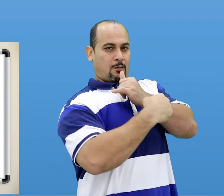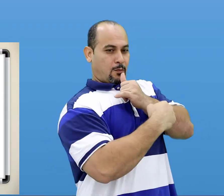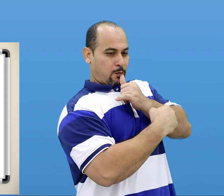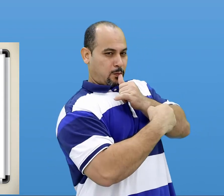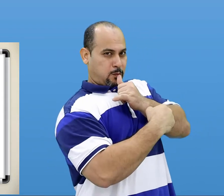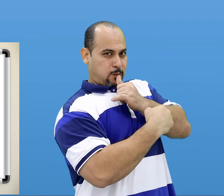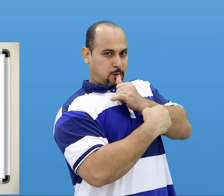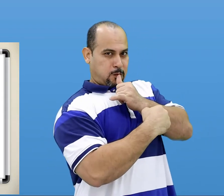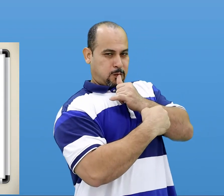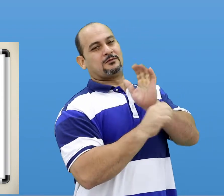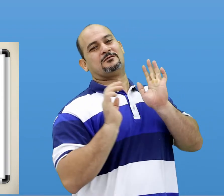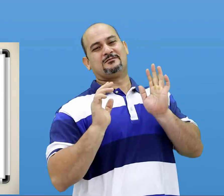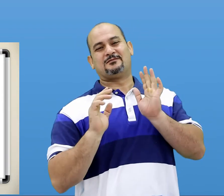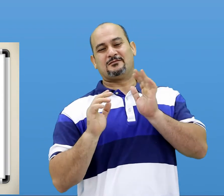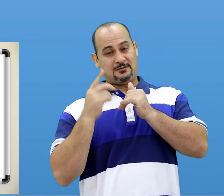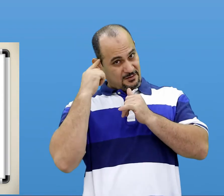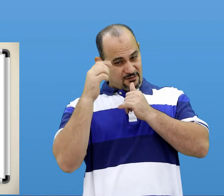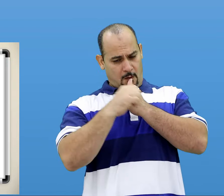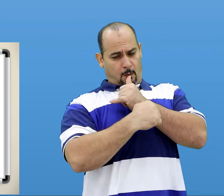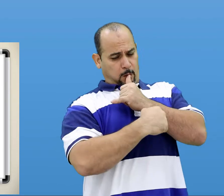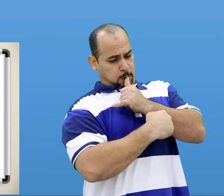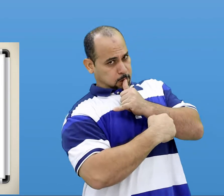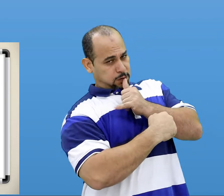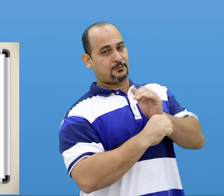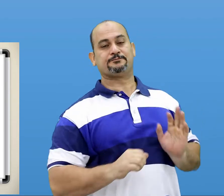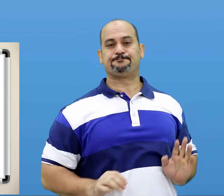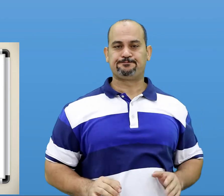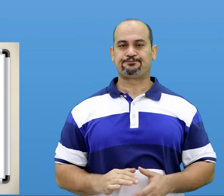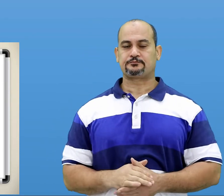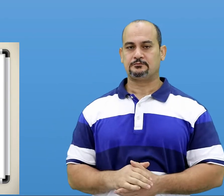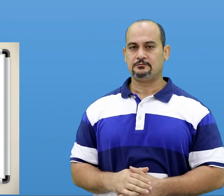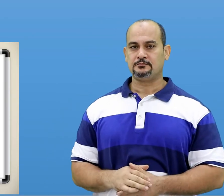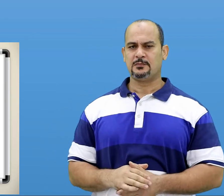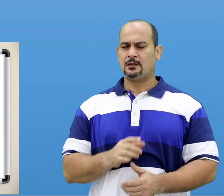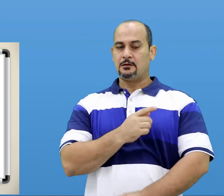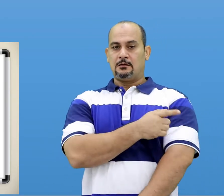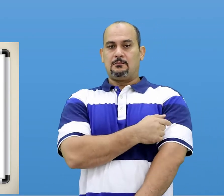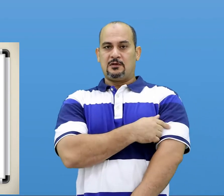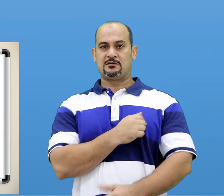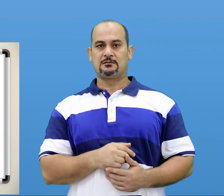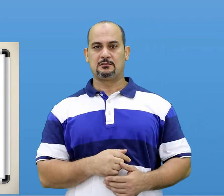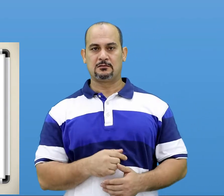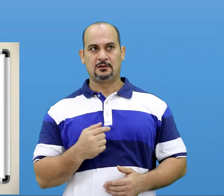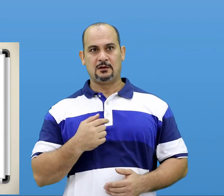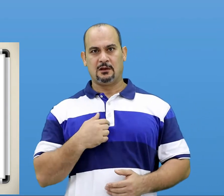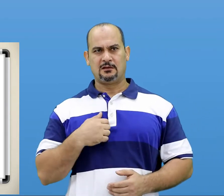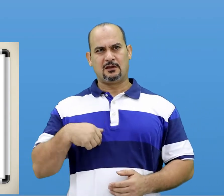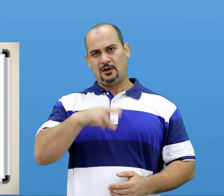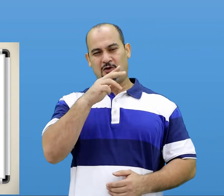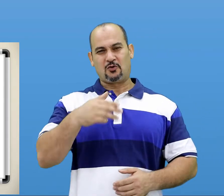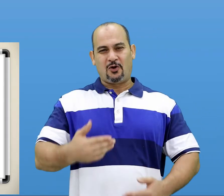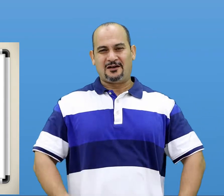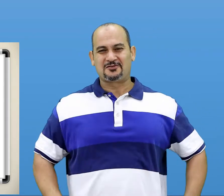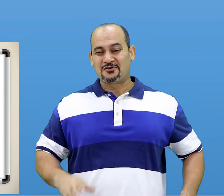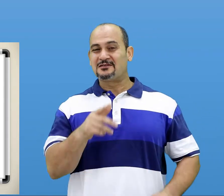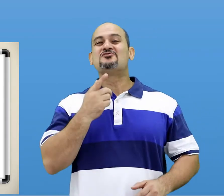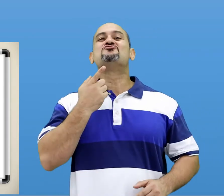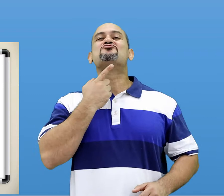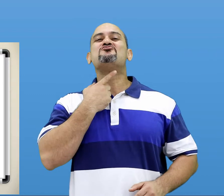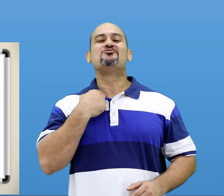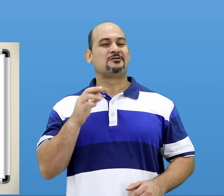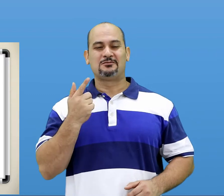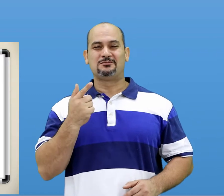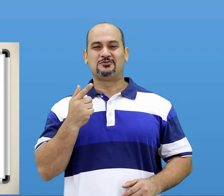emitted from a bag squeezed by the player's arm. Here's an example. When I was in Scotland, I